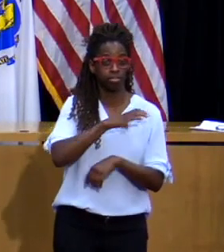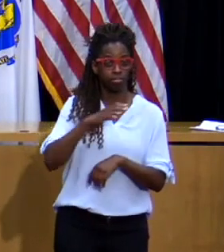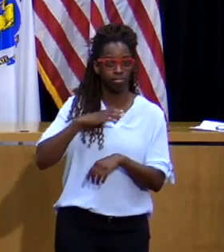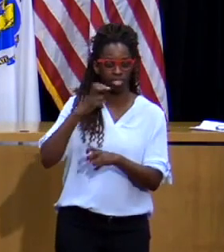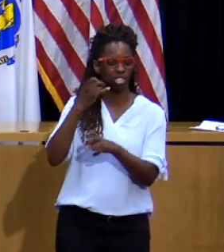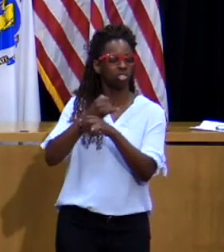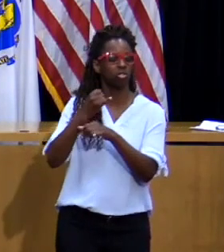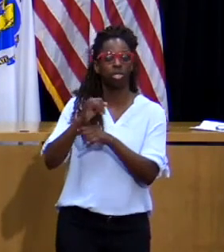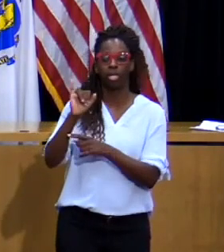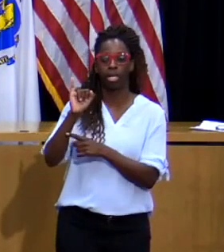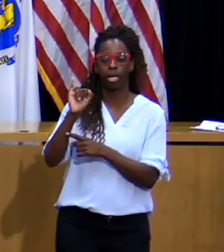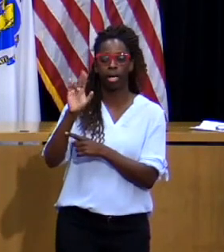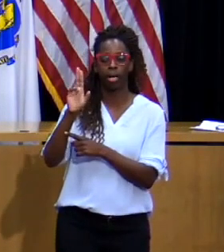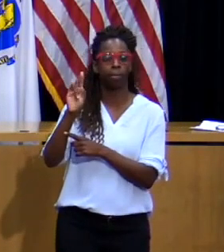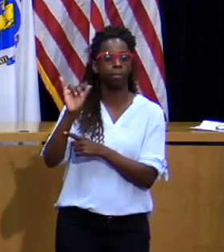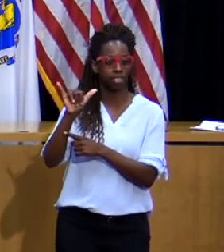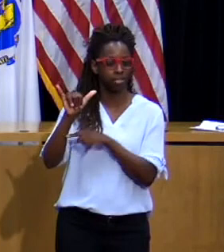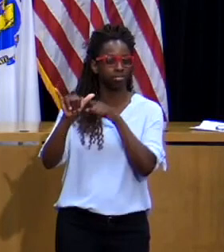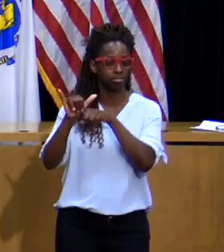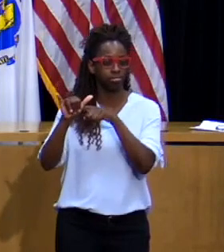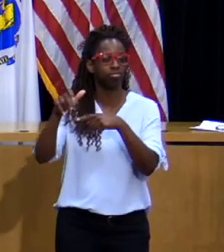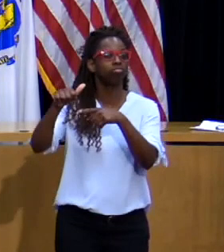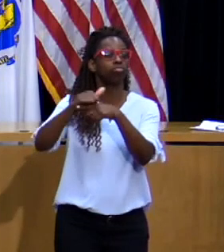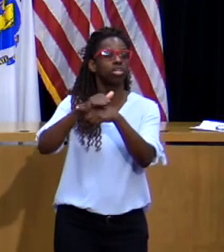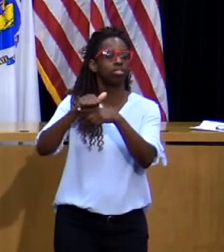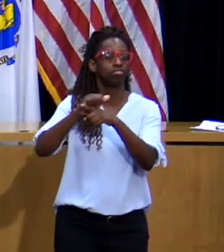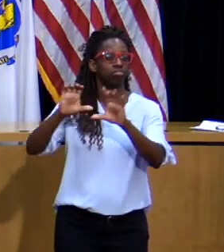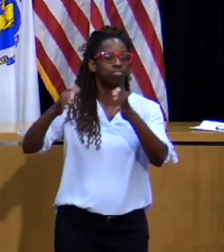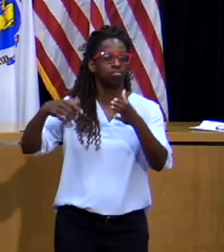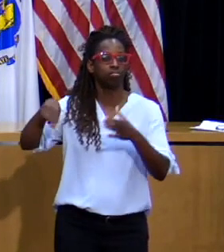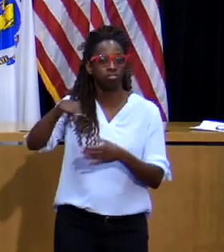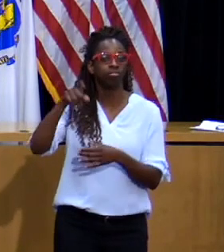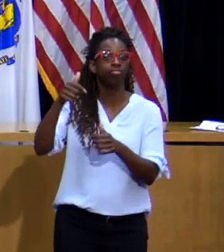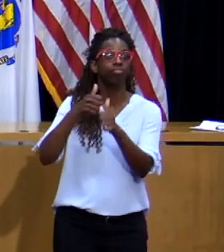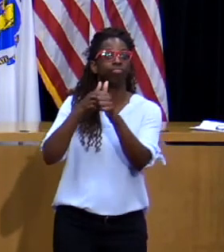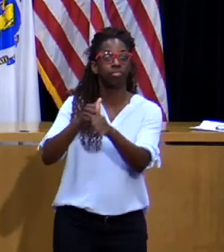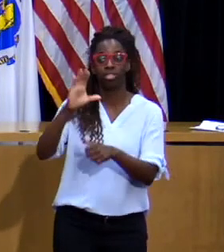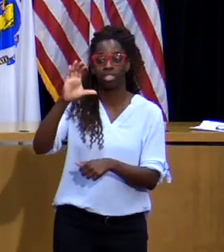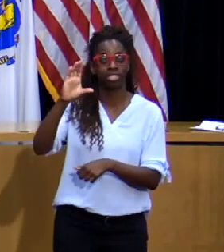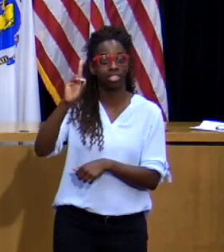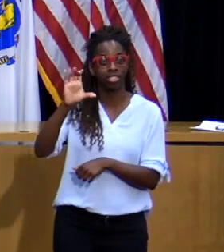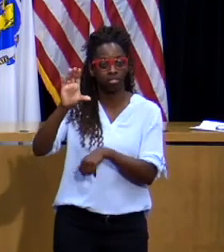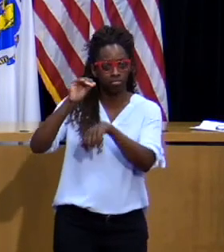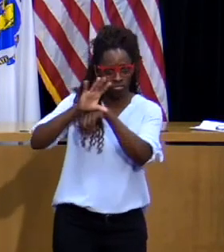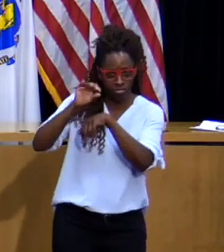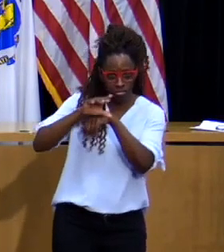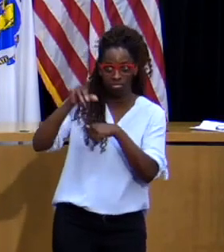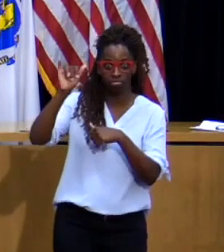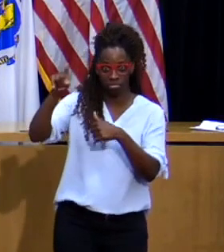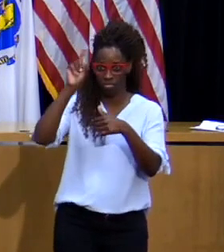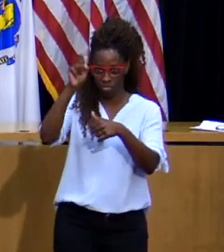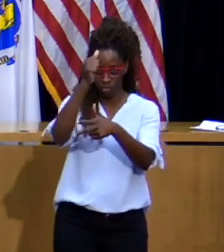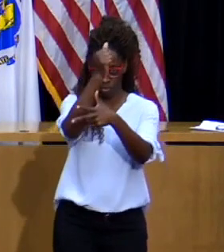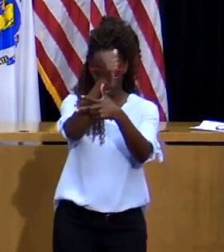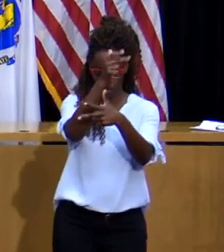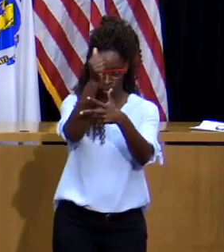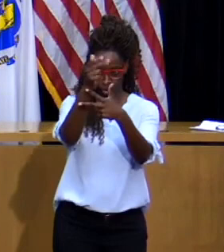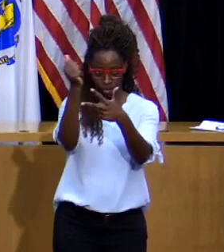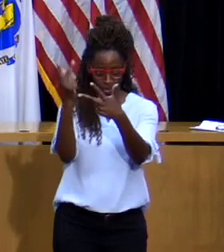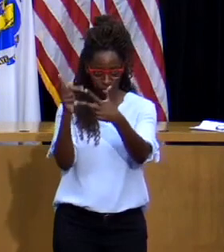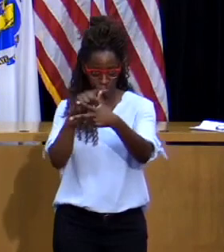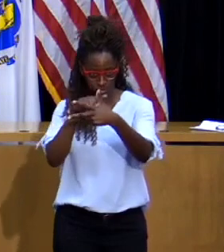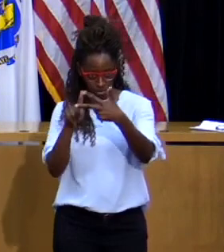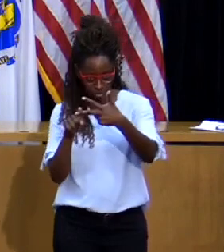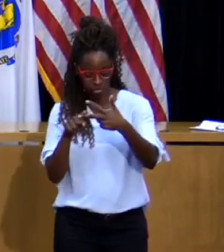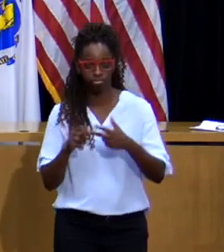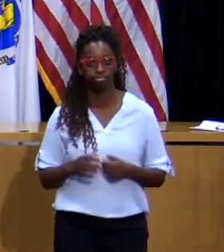convened by the CDC, who also must give their stamp on the safety of the vaccine. And our group really takes confidence in